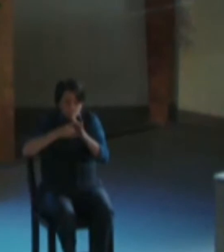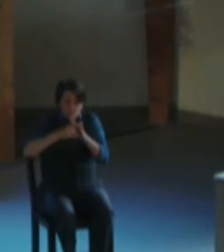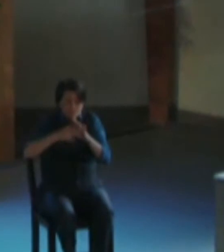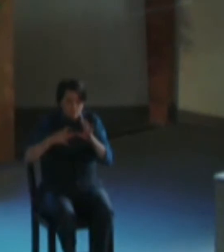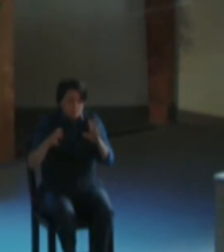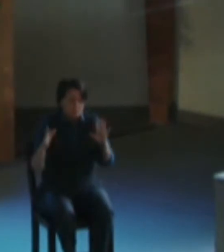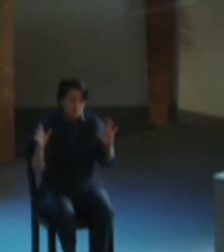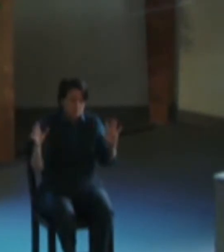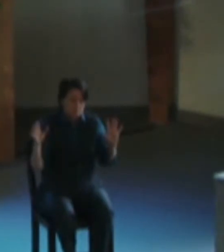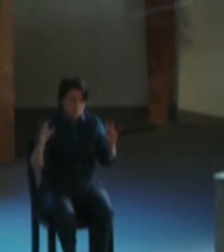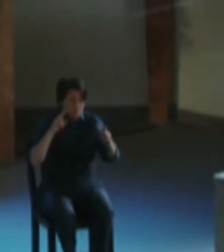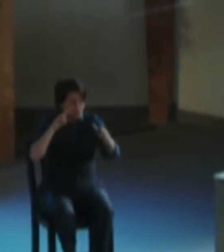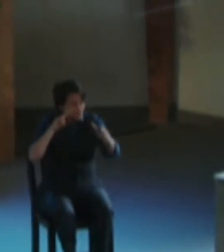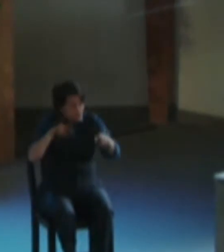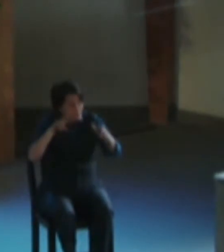releasing the judgments,